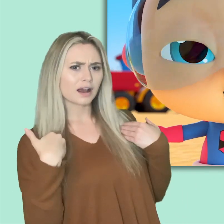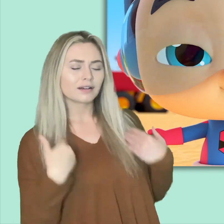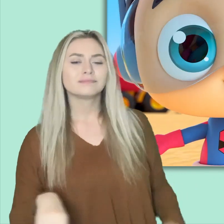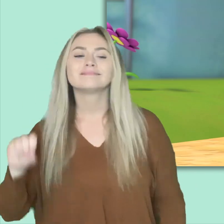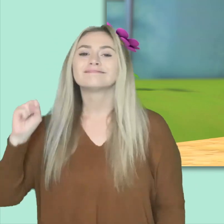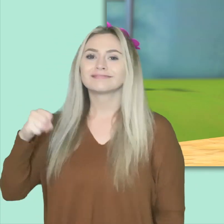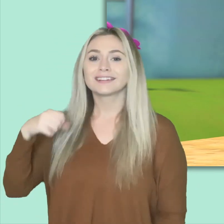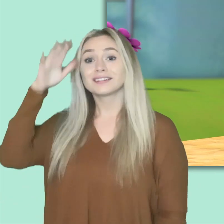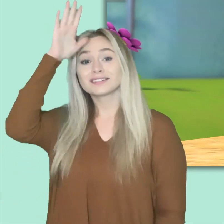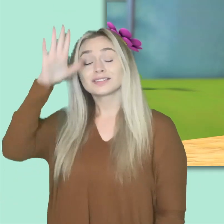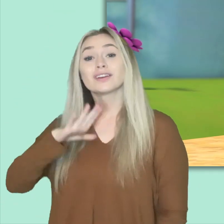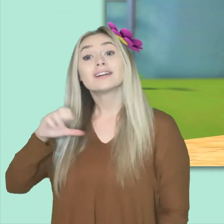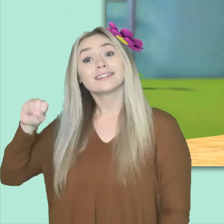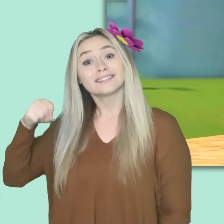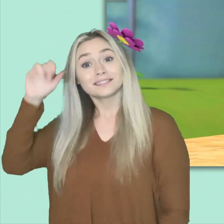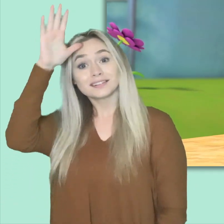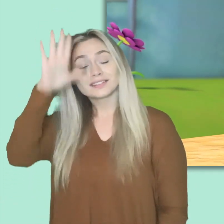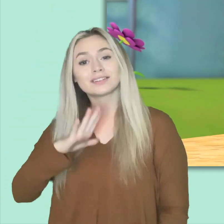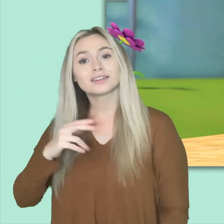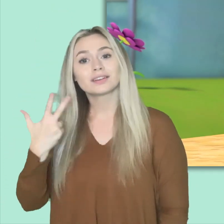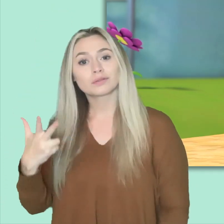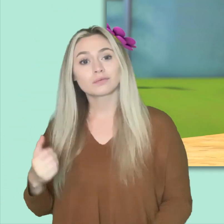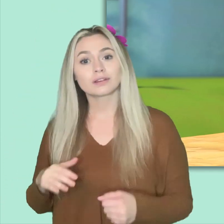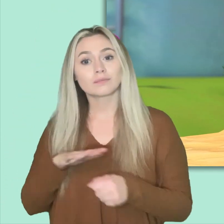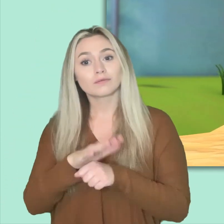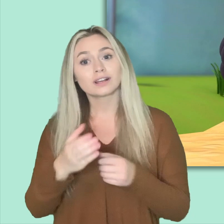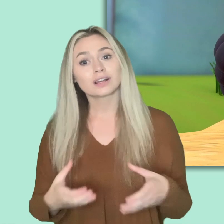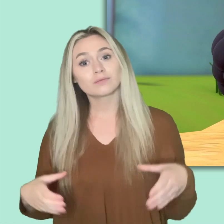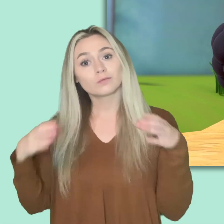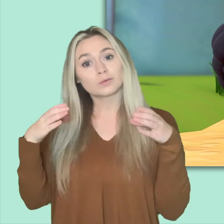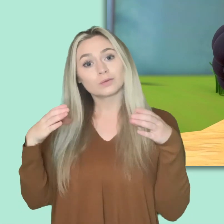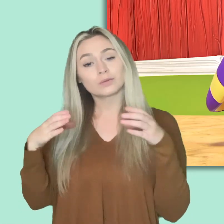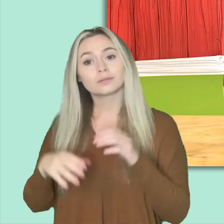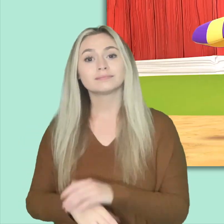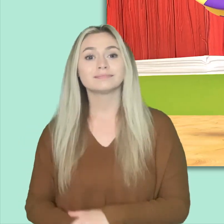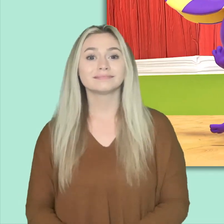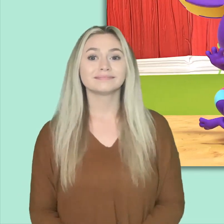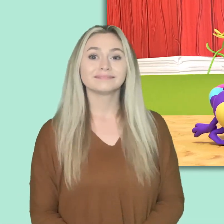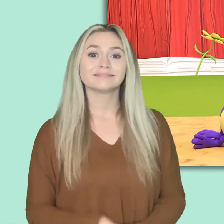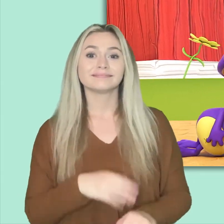wool? Yes, sir, yes, sir, Three bags full.